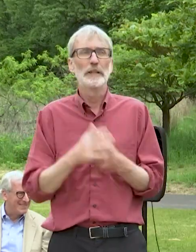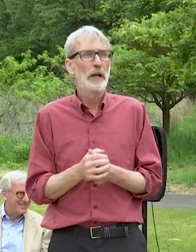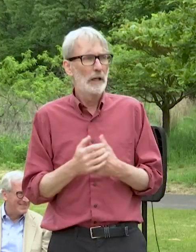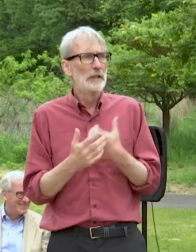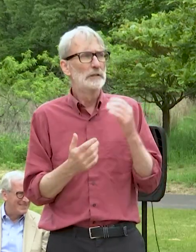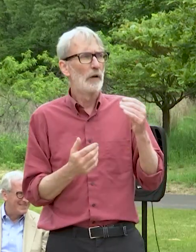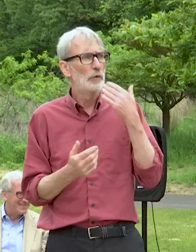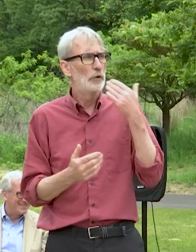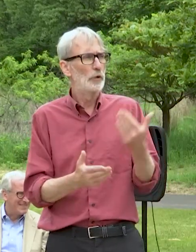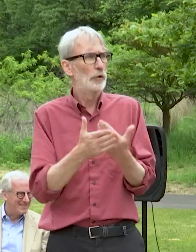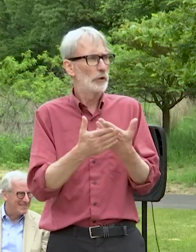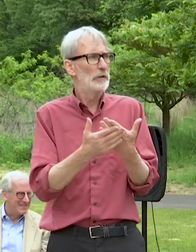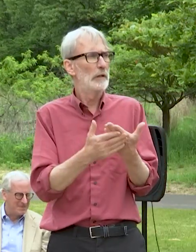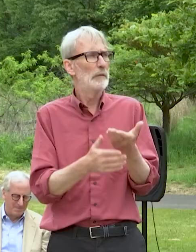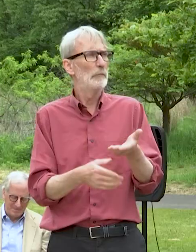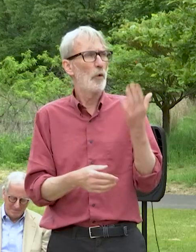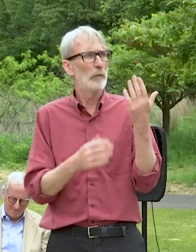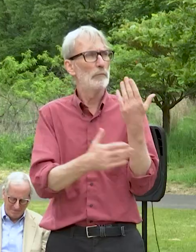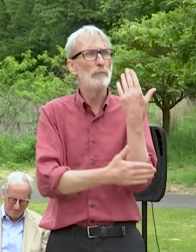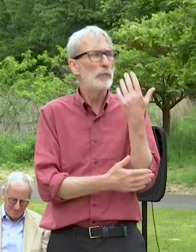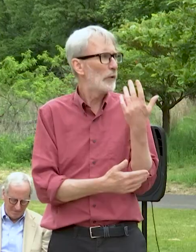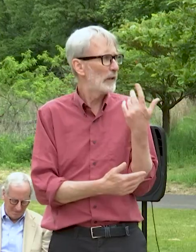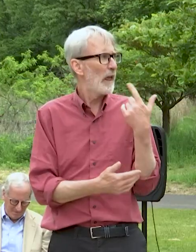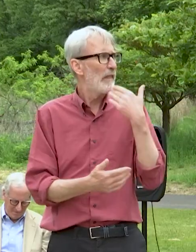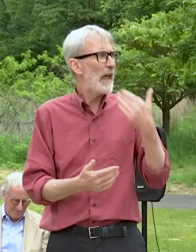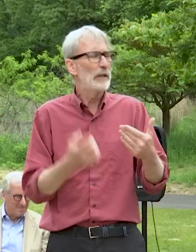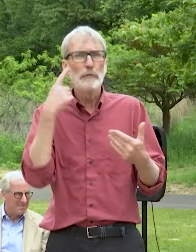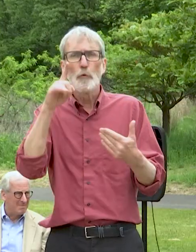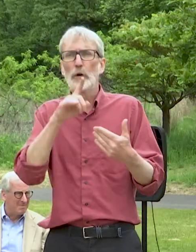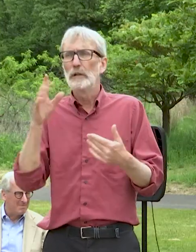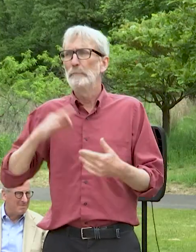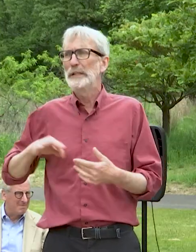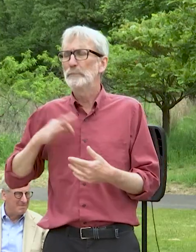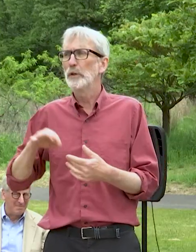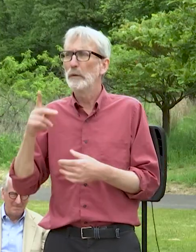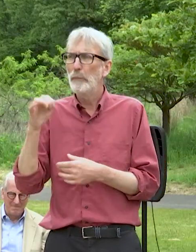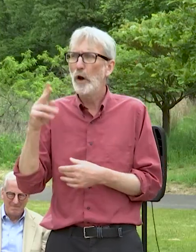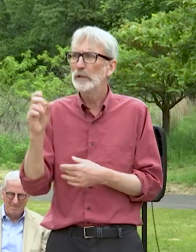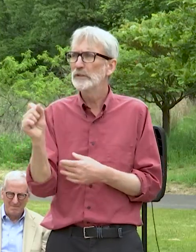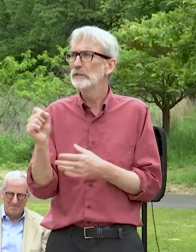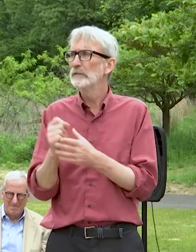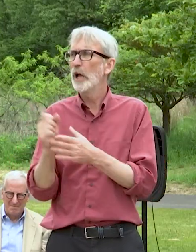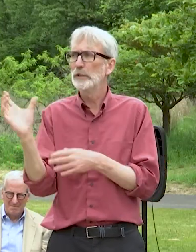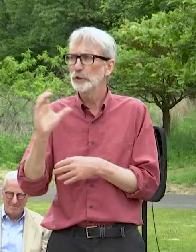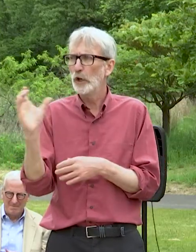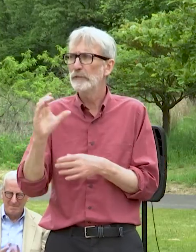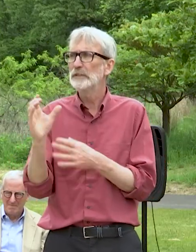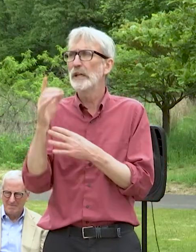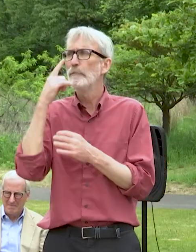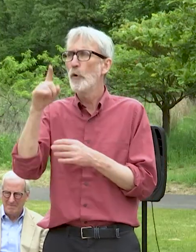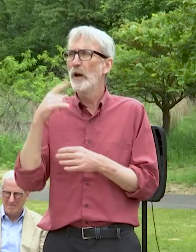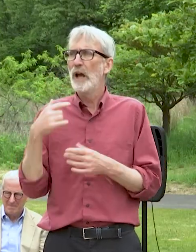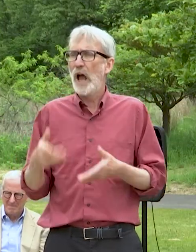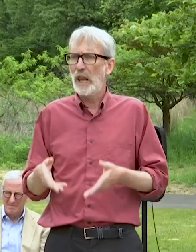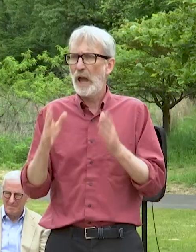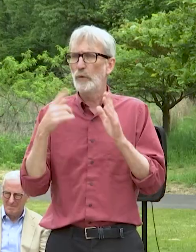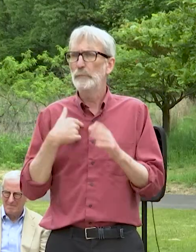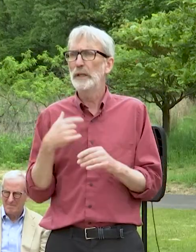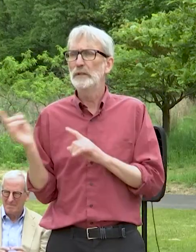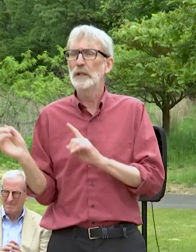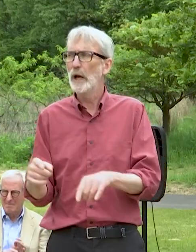So good morning, everybody. Yeah, thank you. Thank you so much to the Pittsburgh Parks Conservancy for having me here